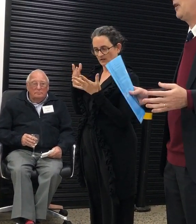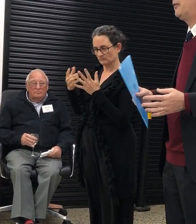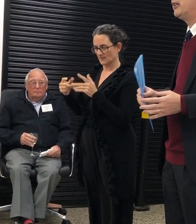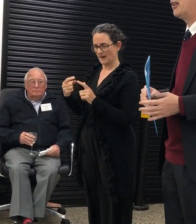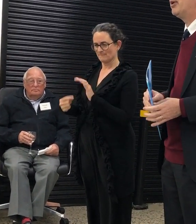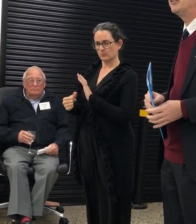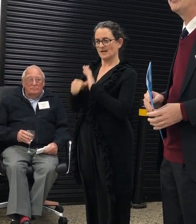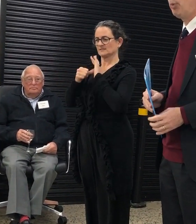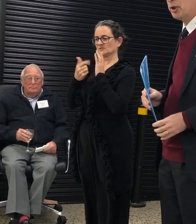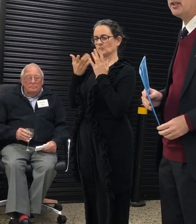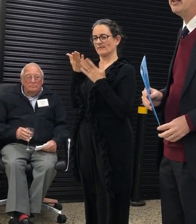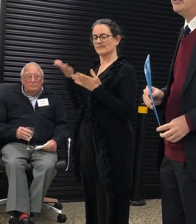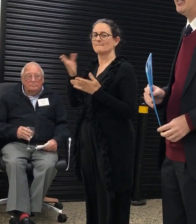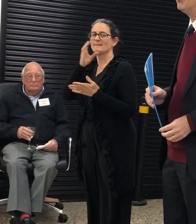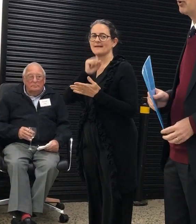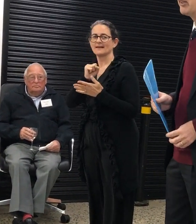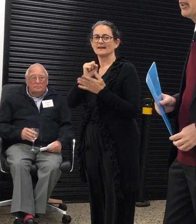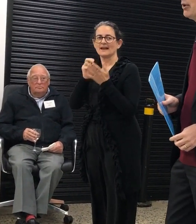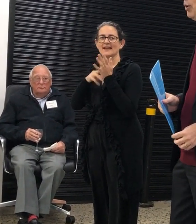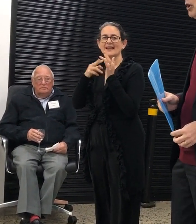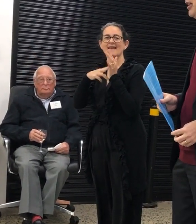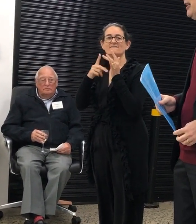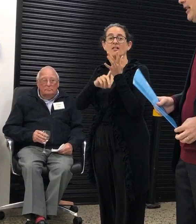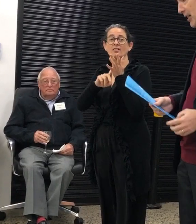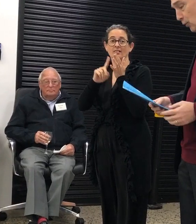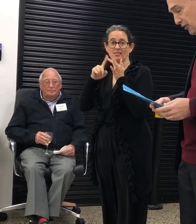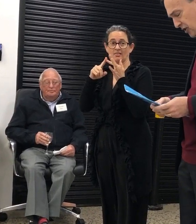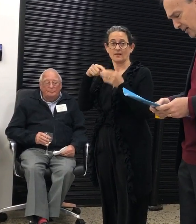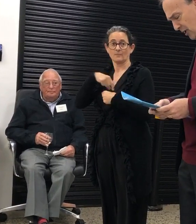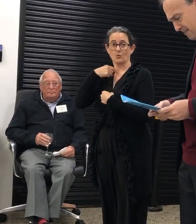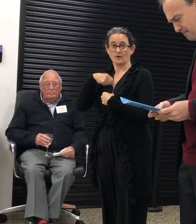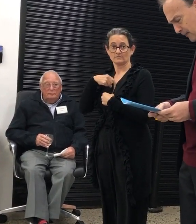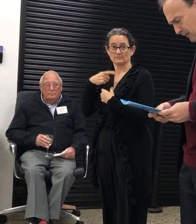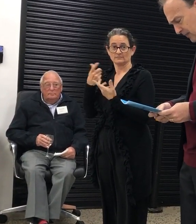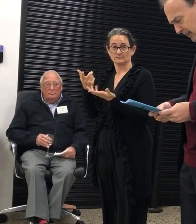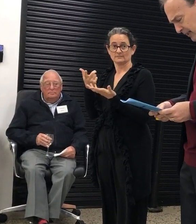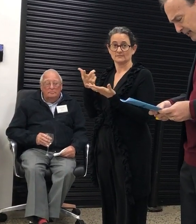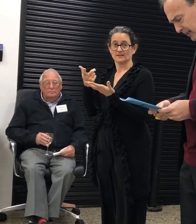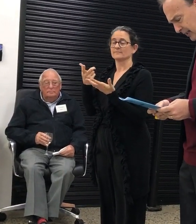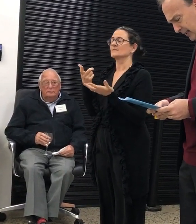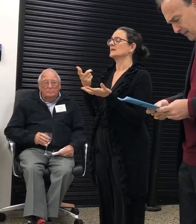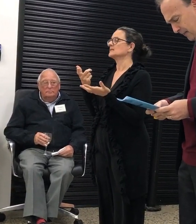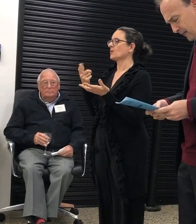for 25 years I've been a supporter and more recently a worker with DMI.